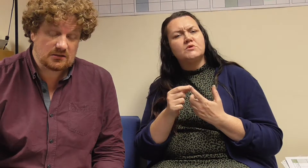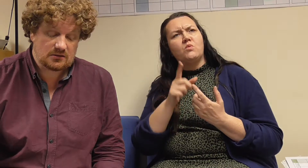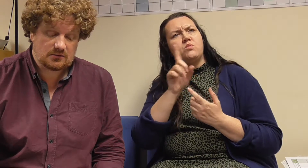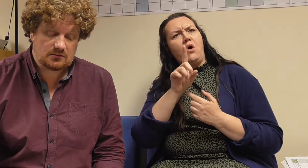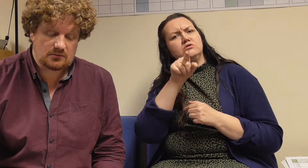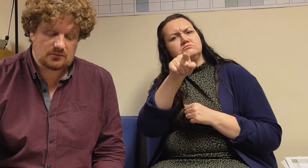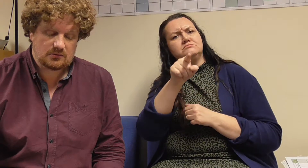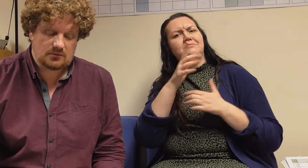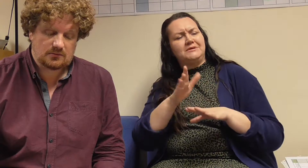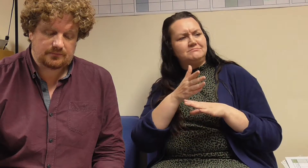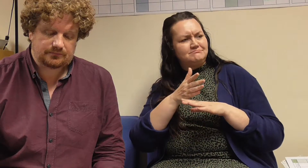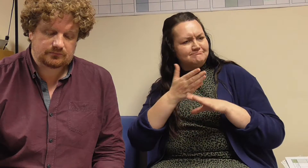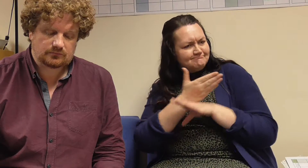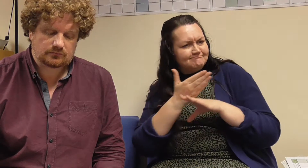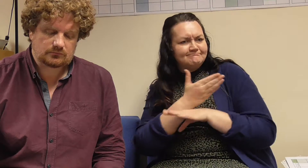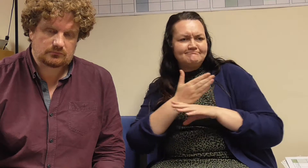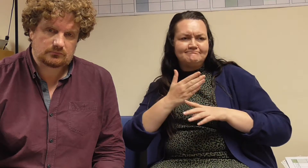text?